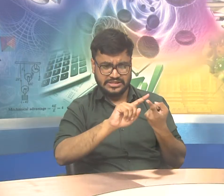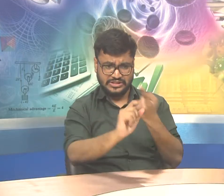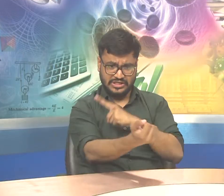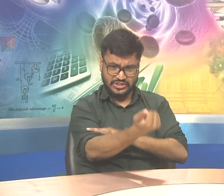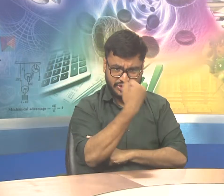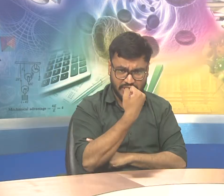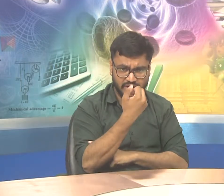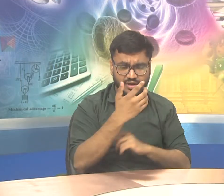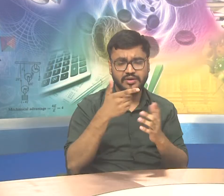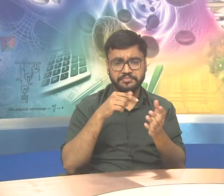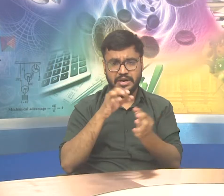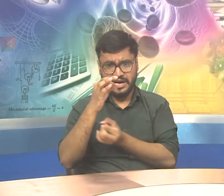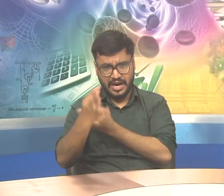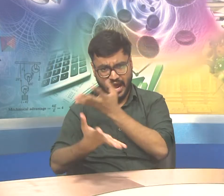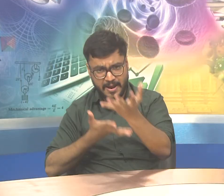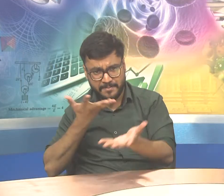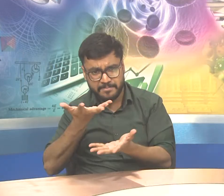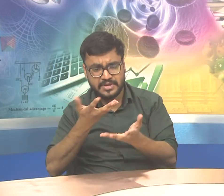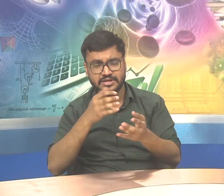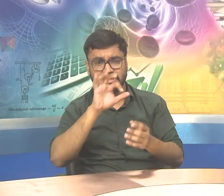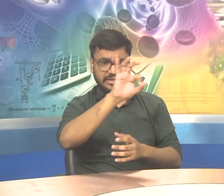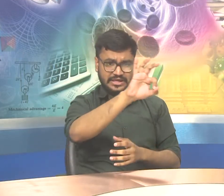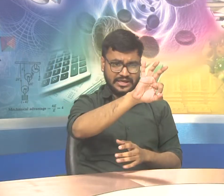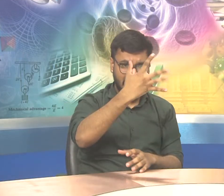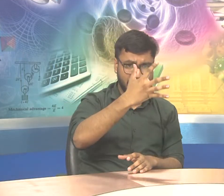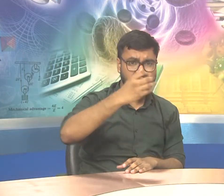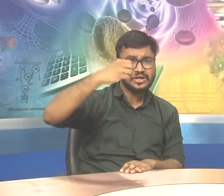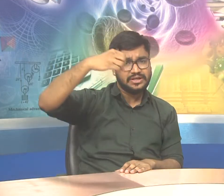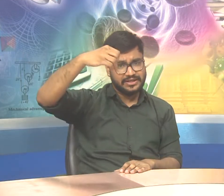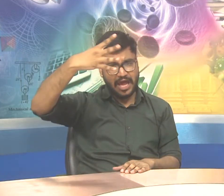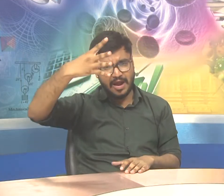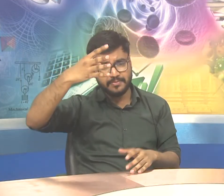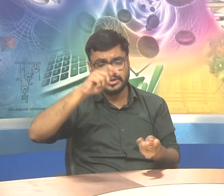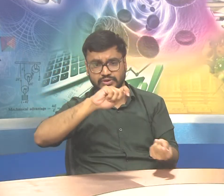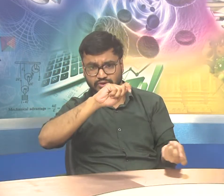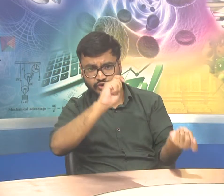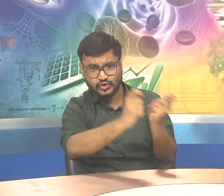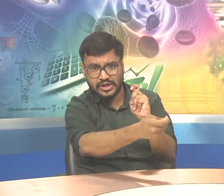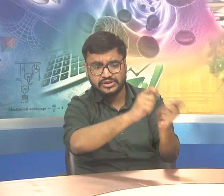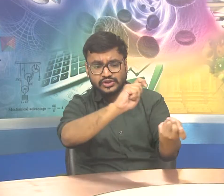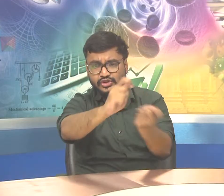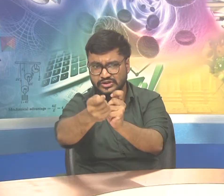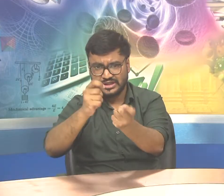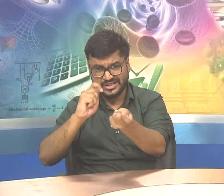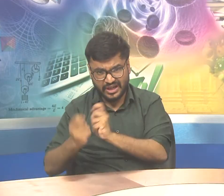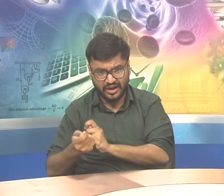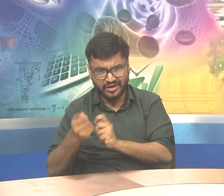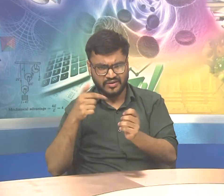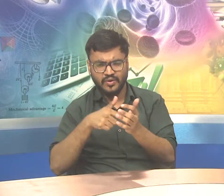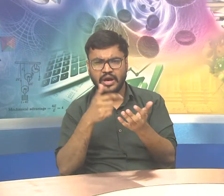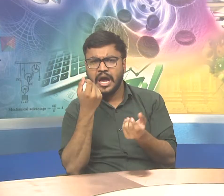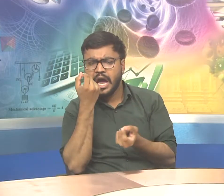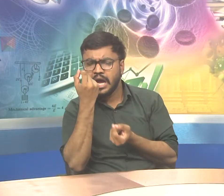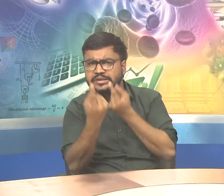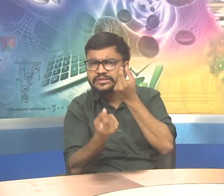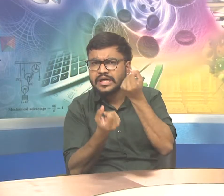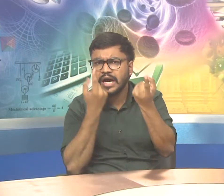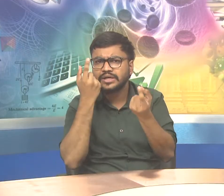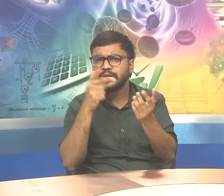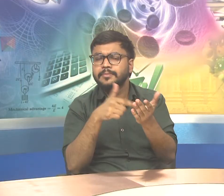Some examples of these energy transformations are given further.